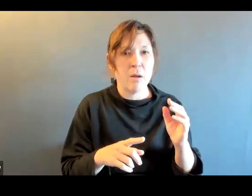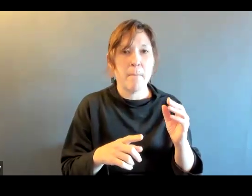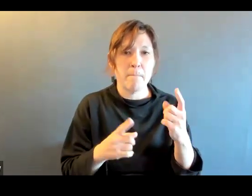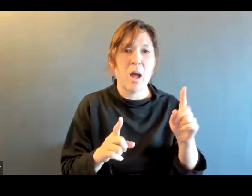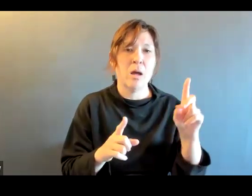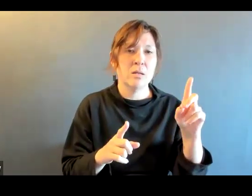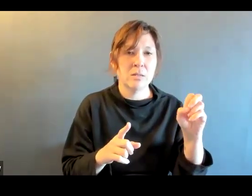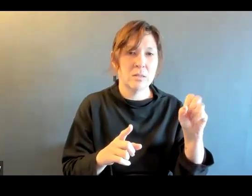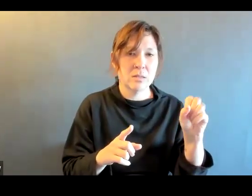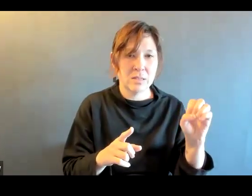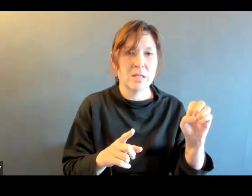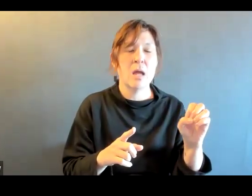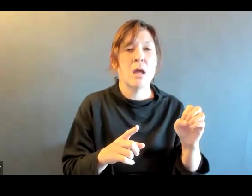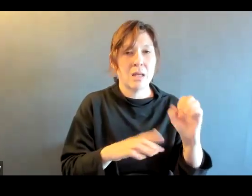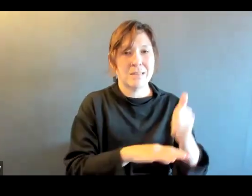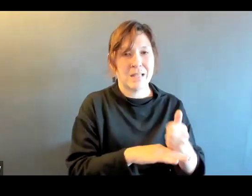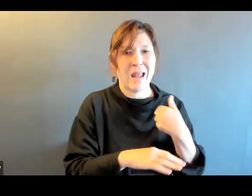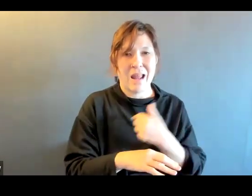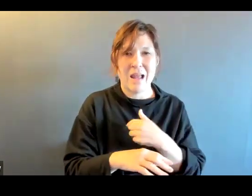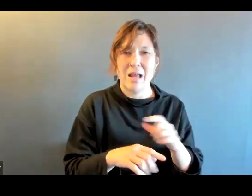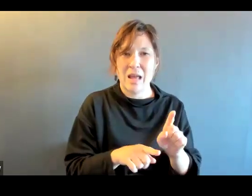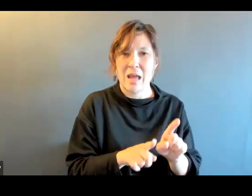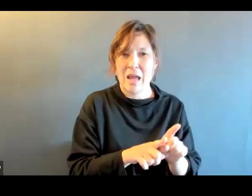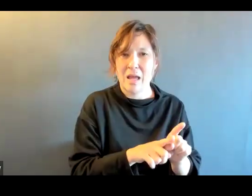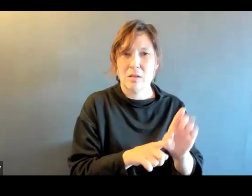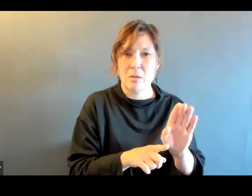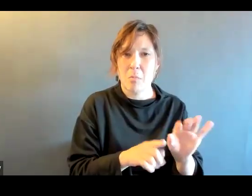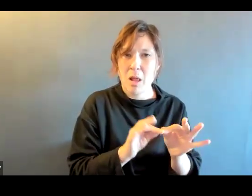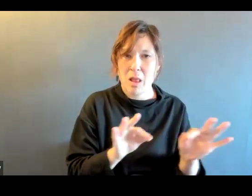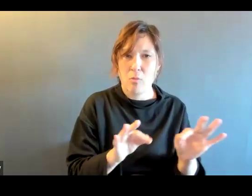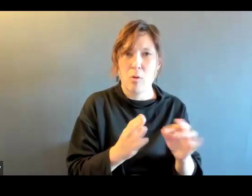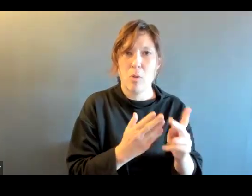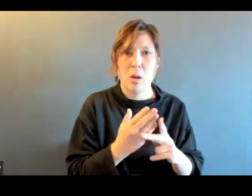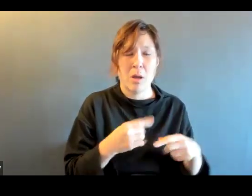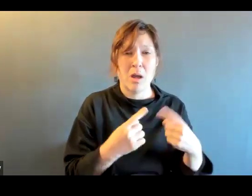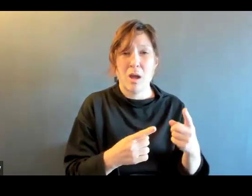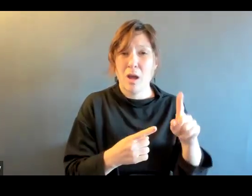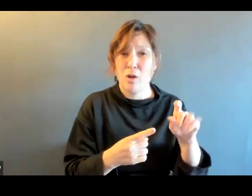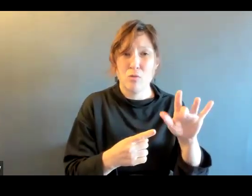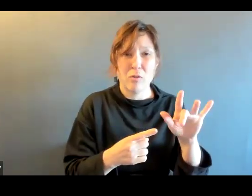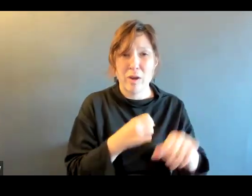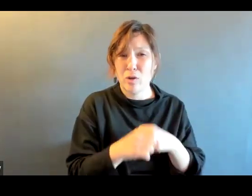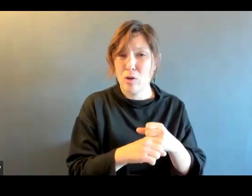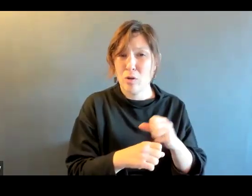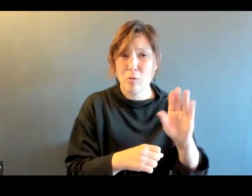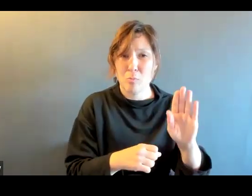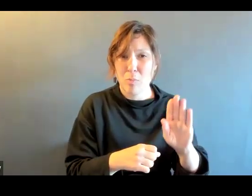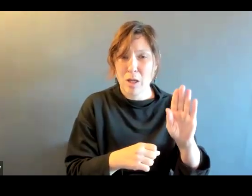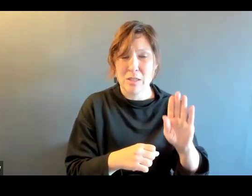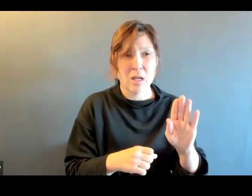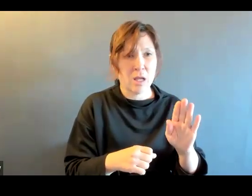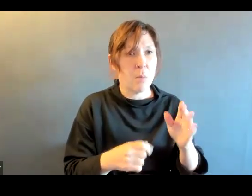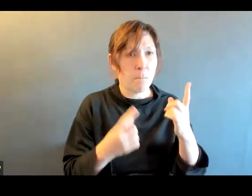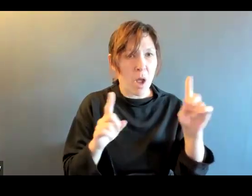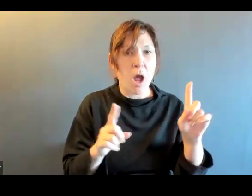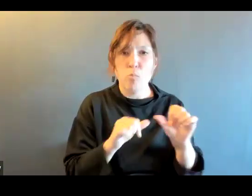in the school's 175-year history that we have a program designed to sustain Chinese, not subtract it. We're